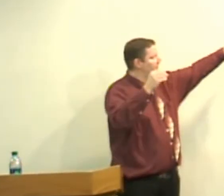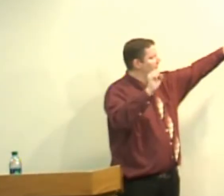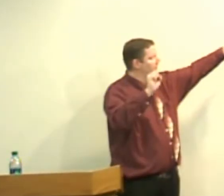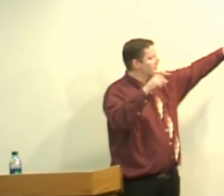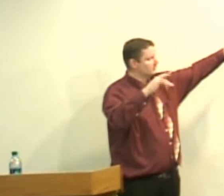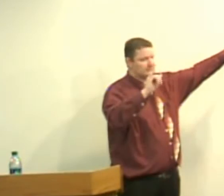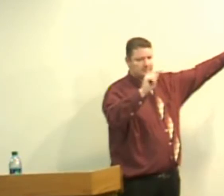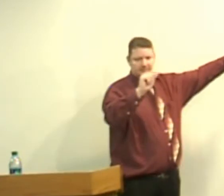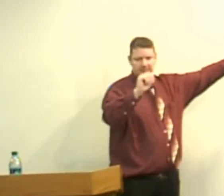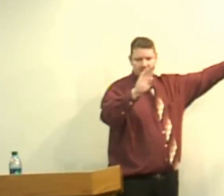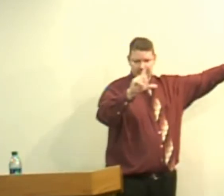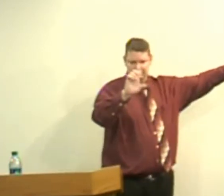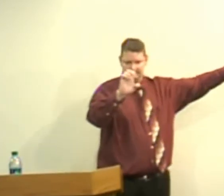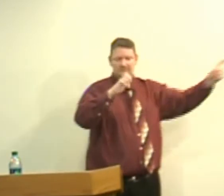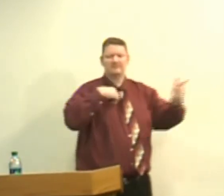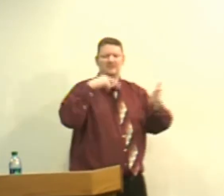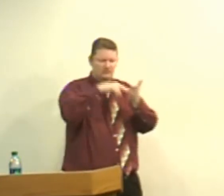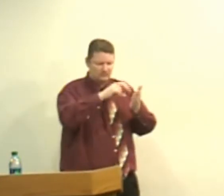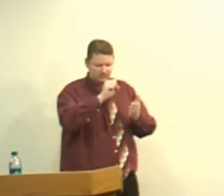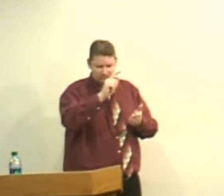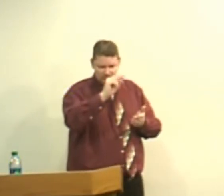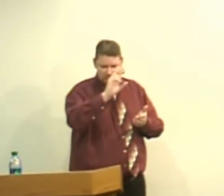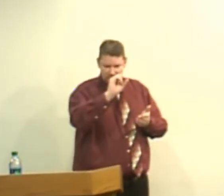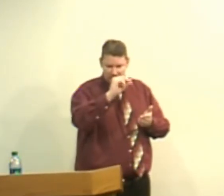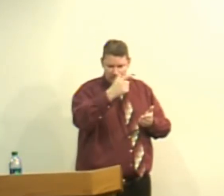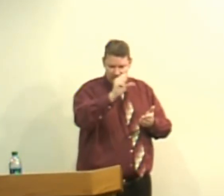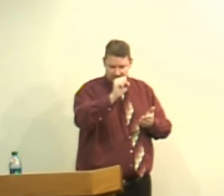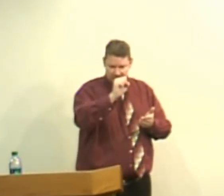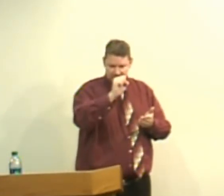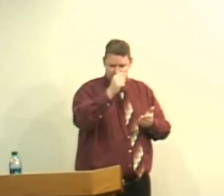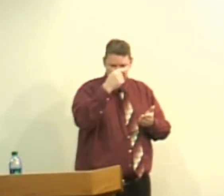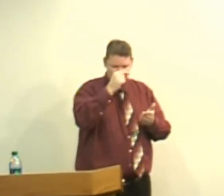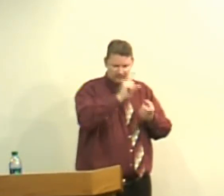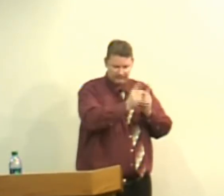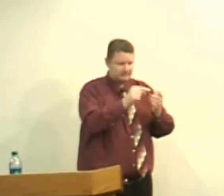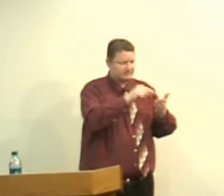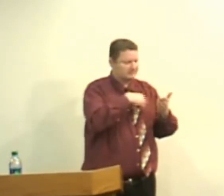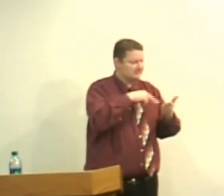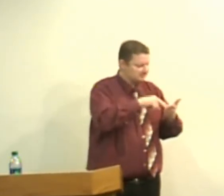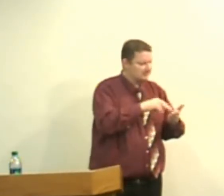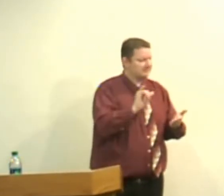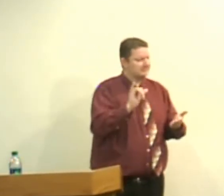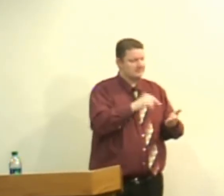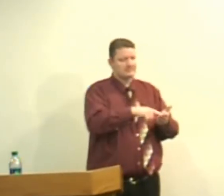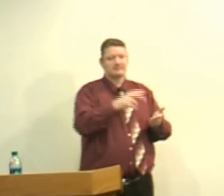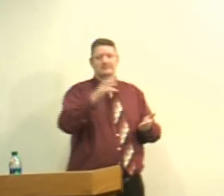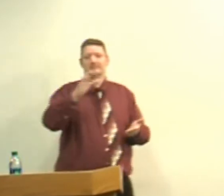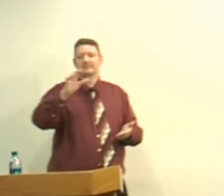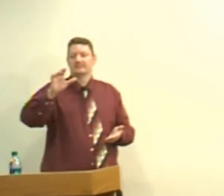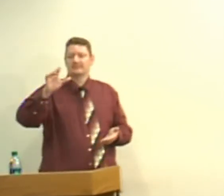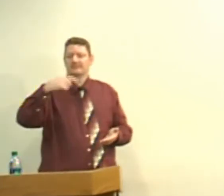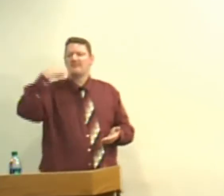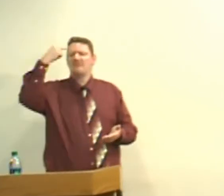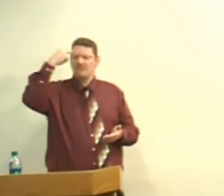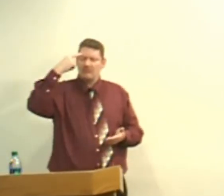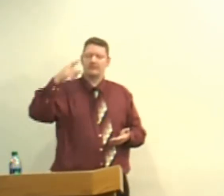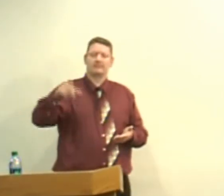Now, this verse here. Verse 9. In 1 Peter 4, 7-11. I was reading, and I was looking at that. I